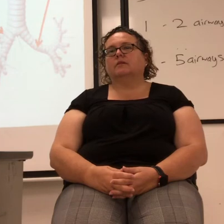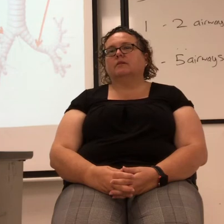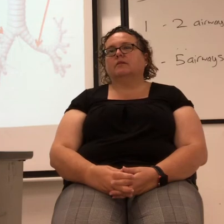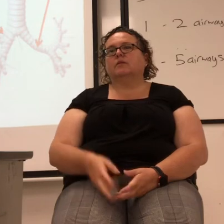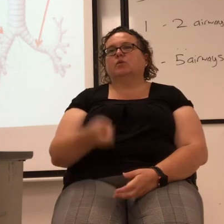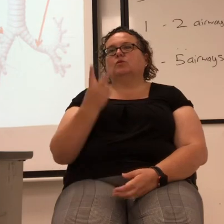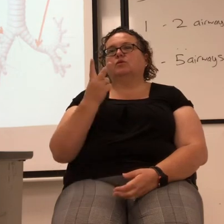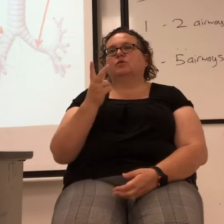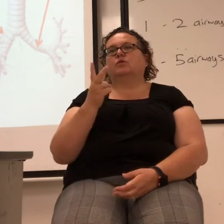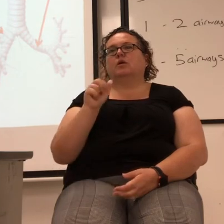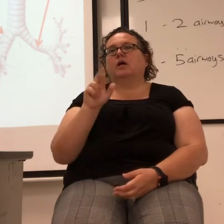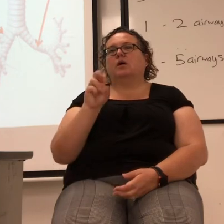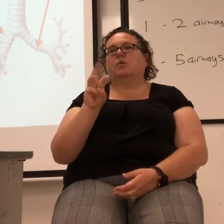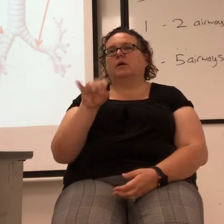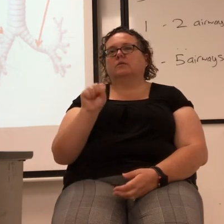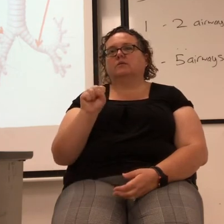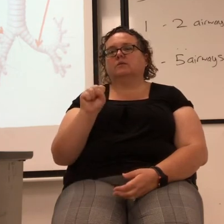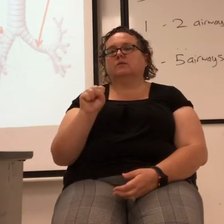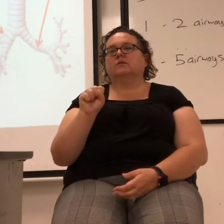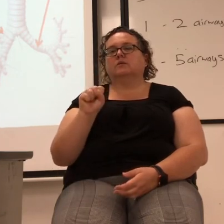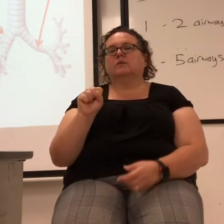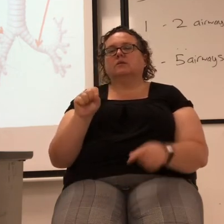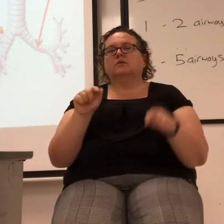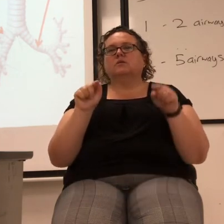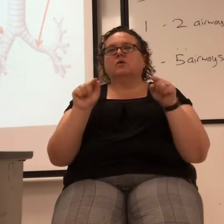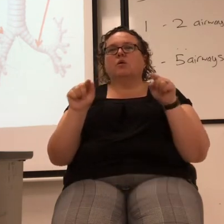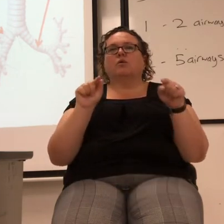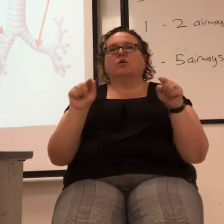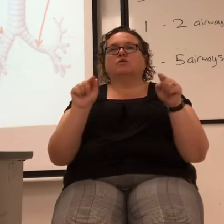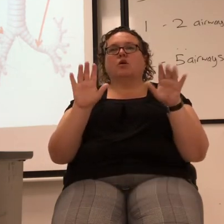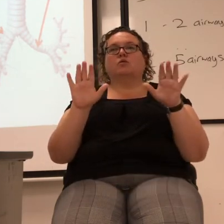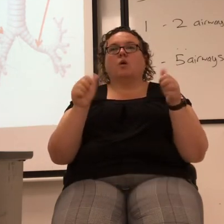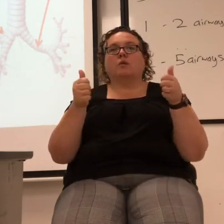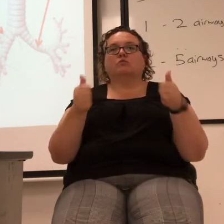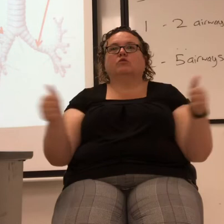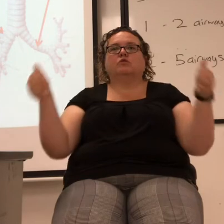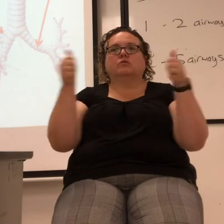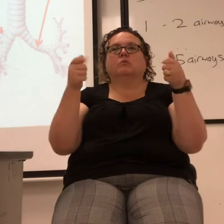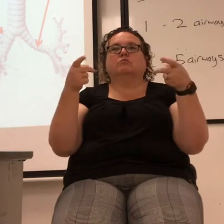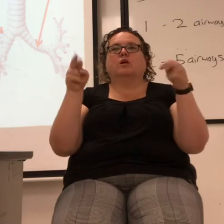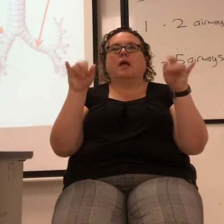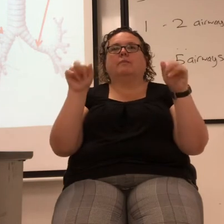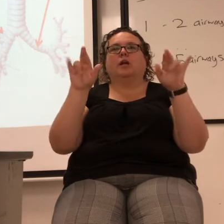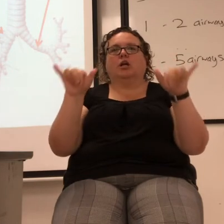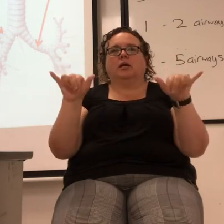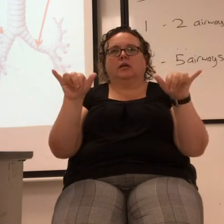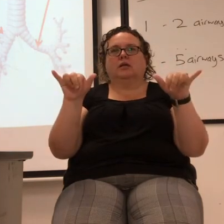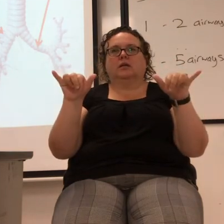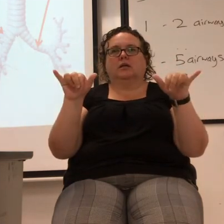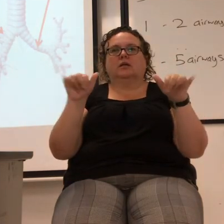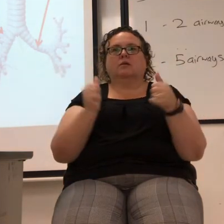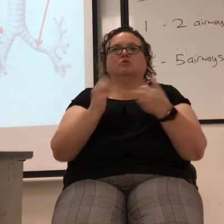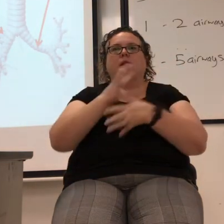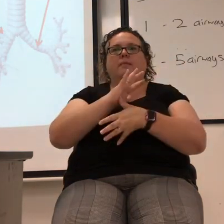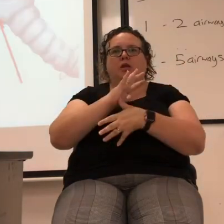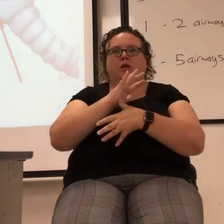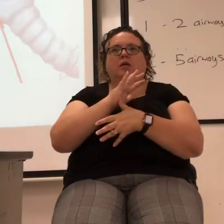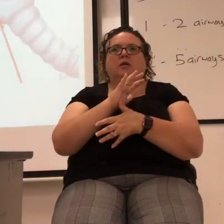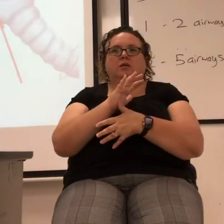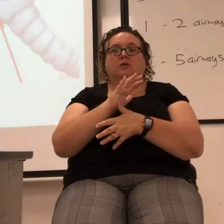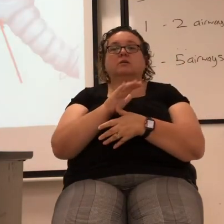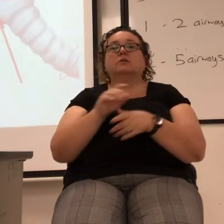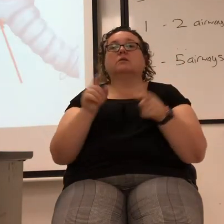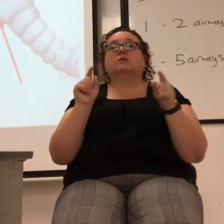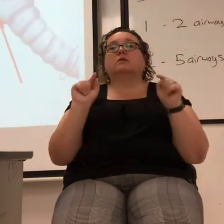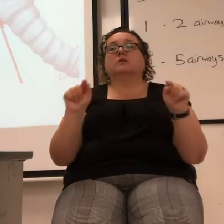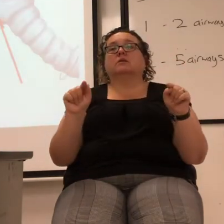Two airways. So therefore, those are the primary bronchi, my two red arrows. Here's the